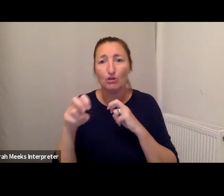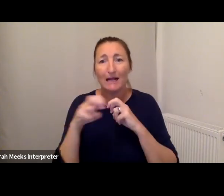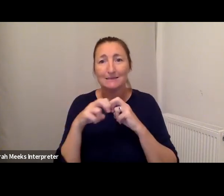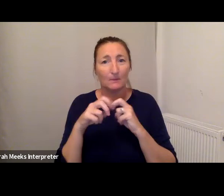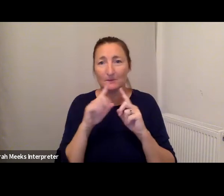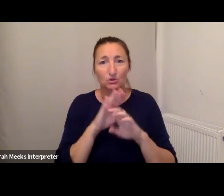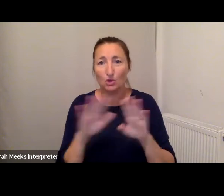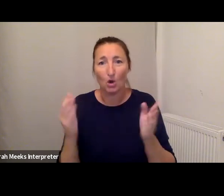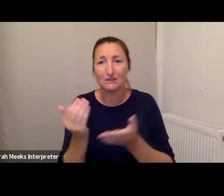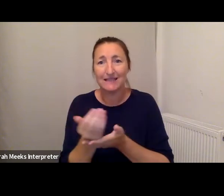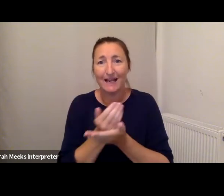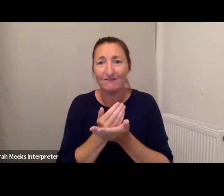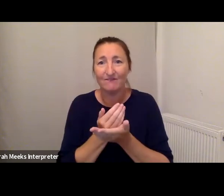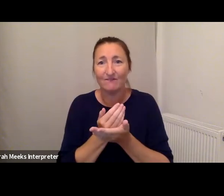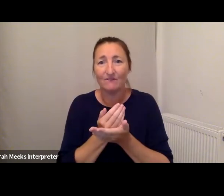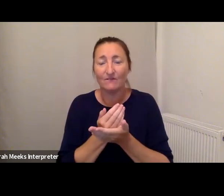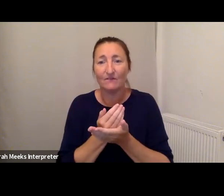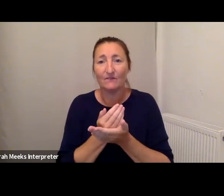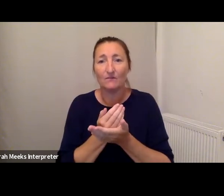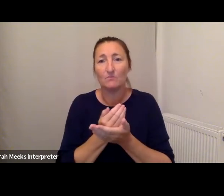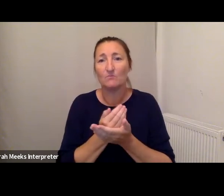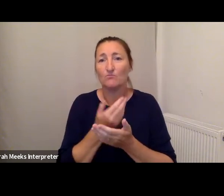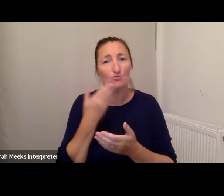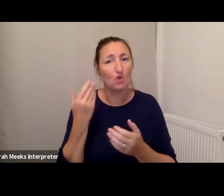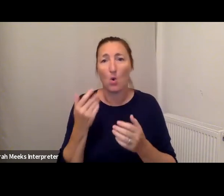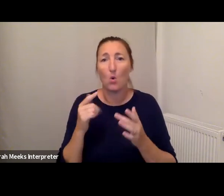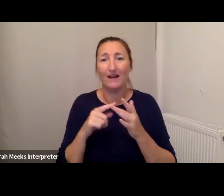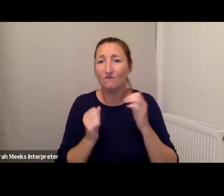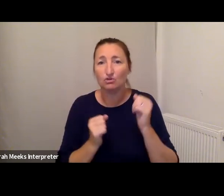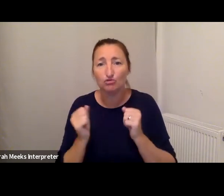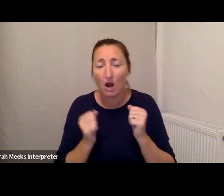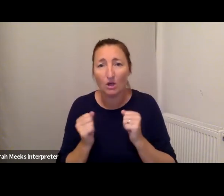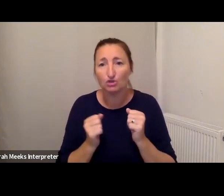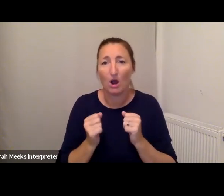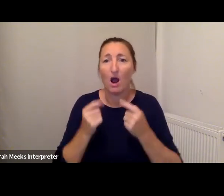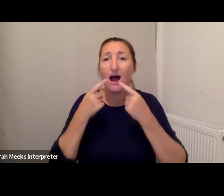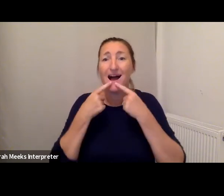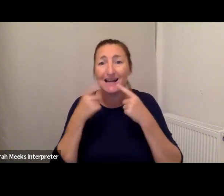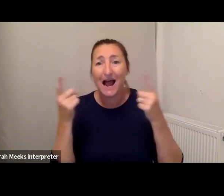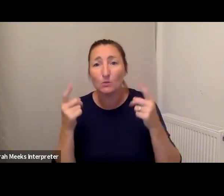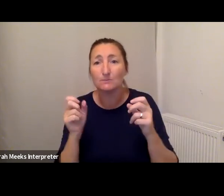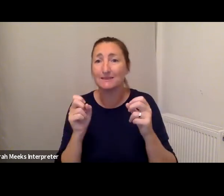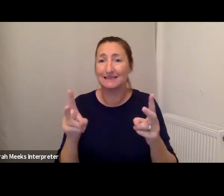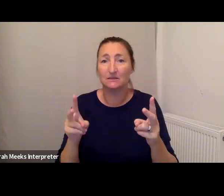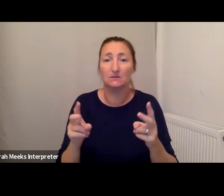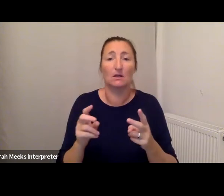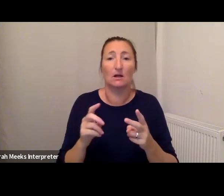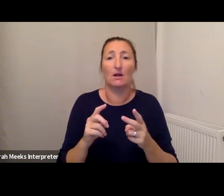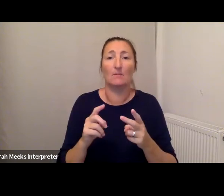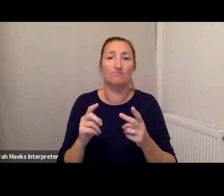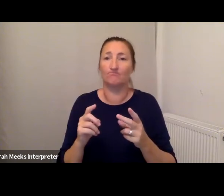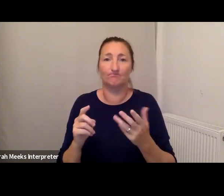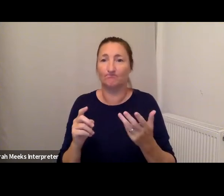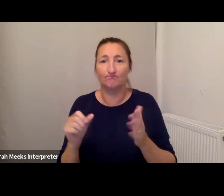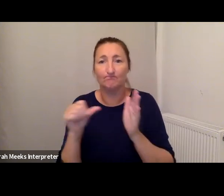and accessibility issues. The lack of infrastructure and passenger information system barricade the disabled groups from accessing the